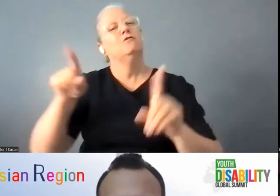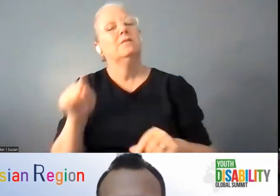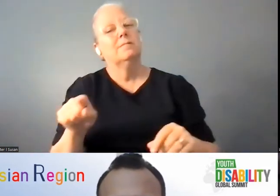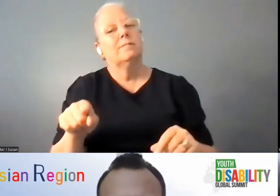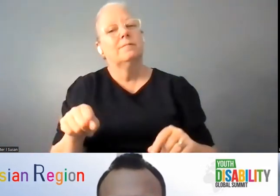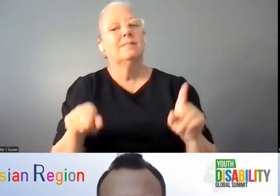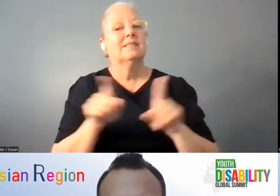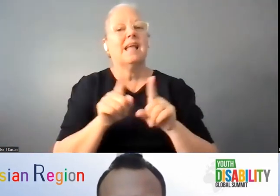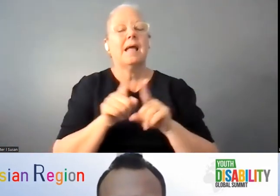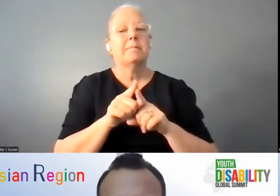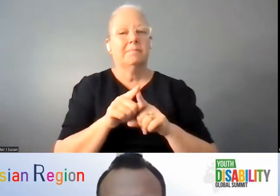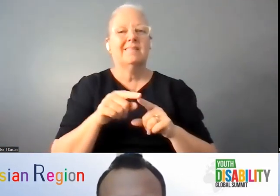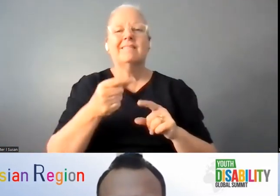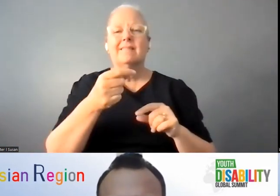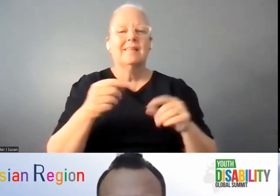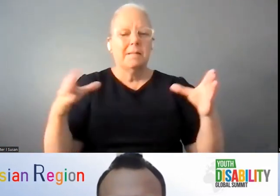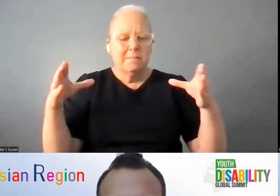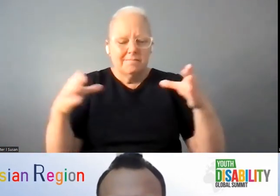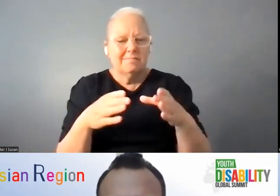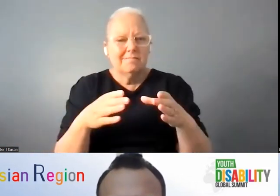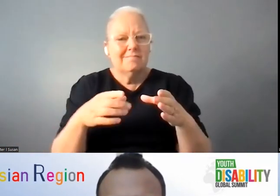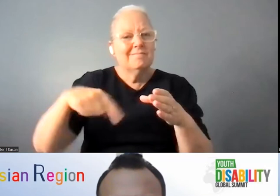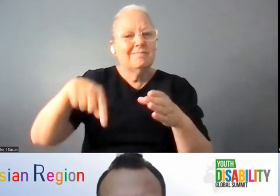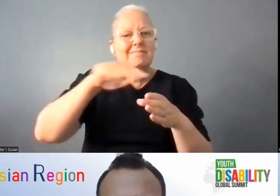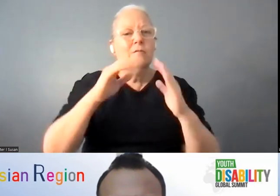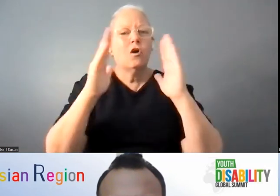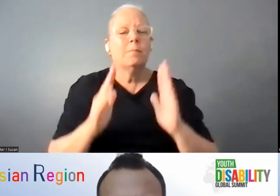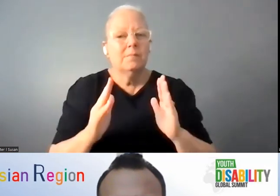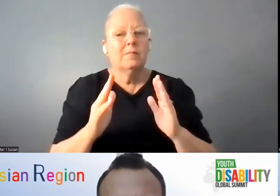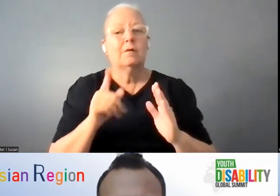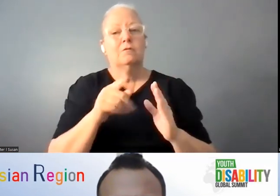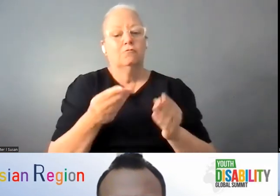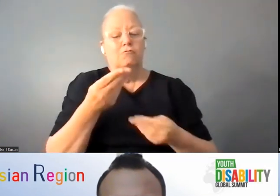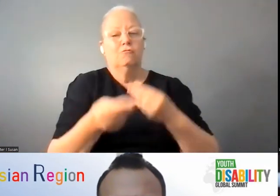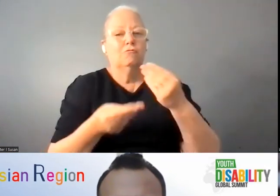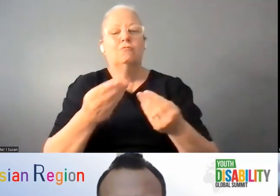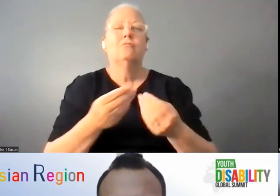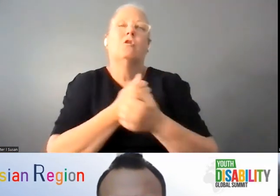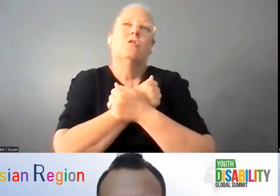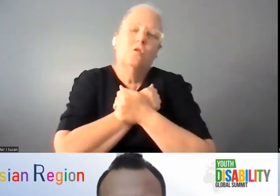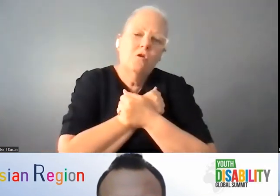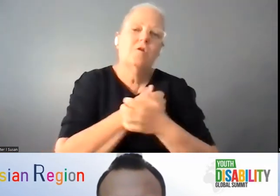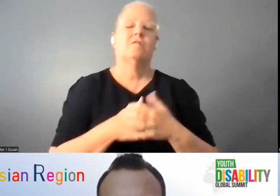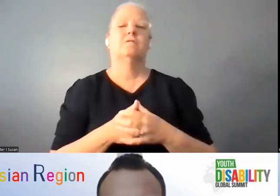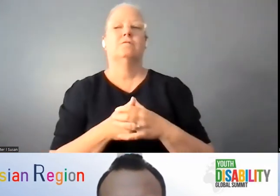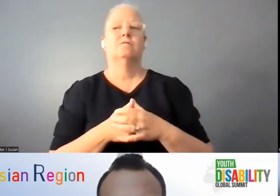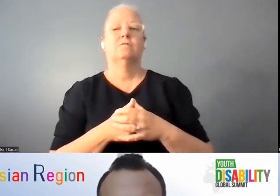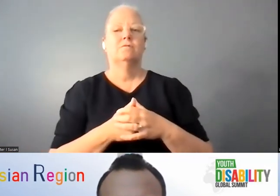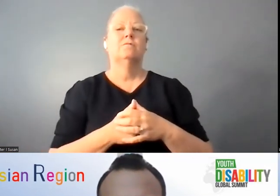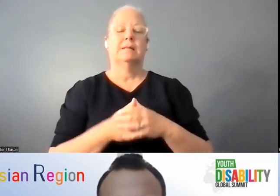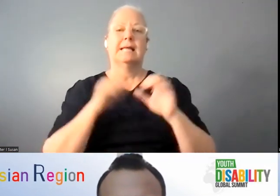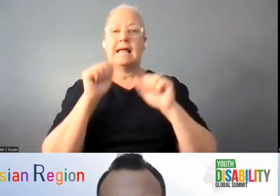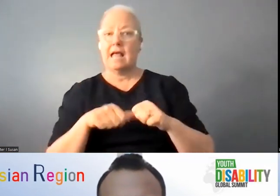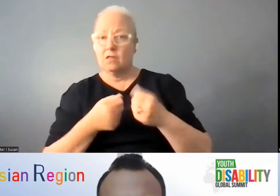group homes, I think if you're able to provide love, belongingness, trust, and focus on the strengths of